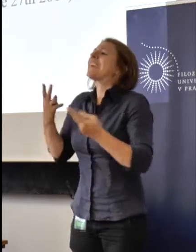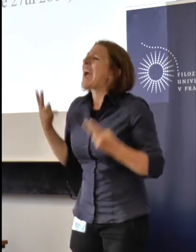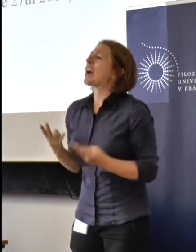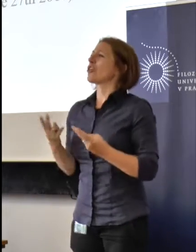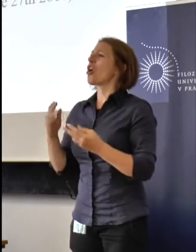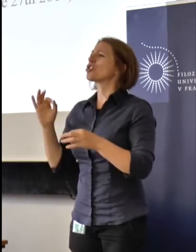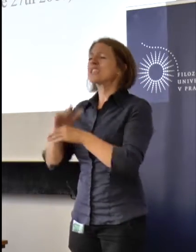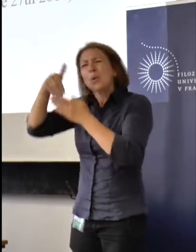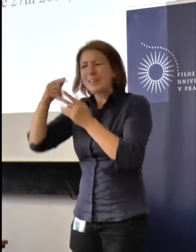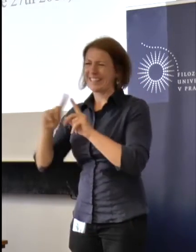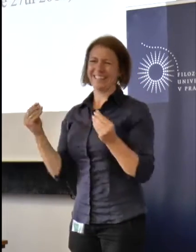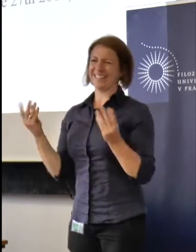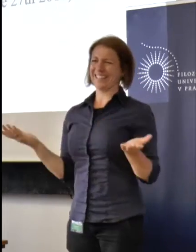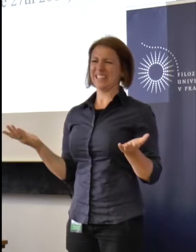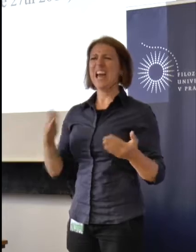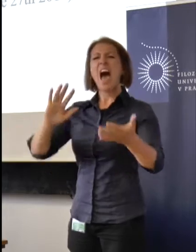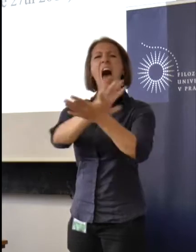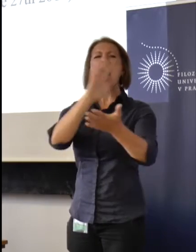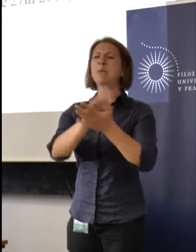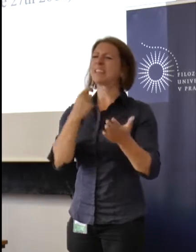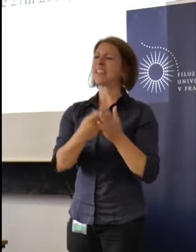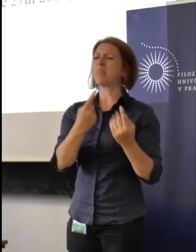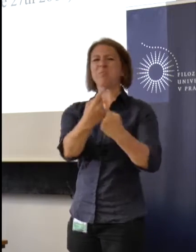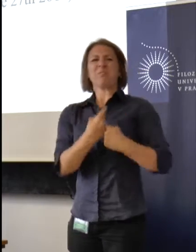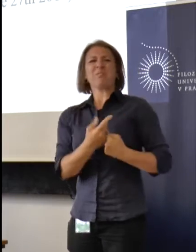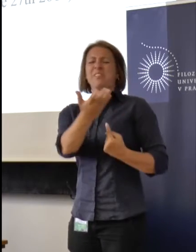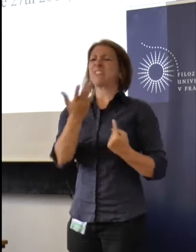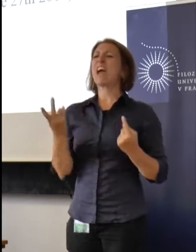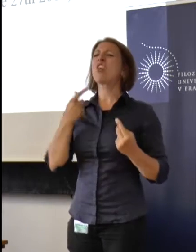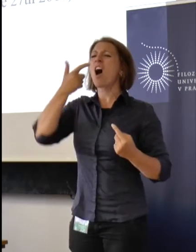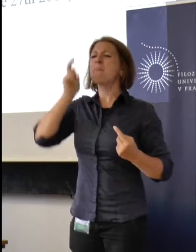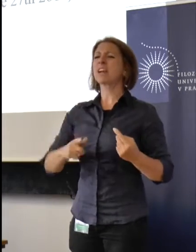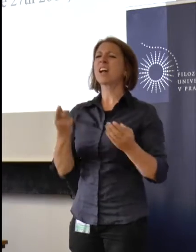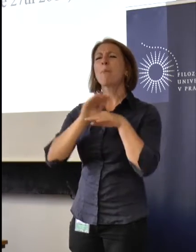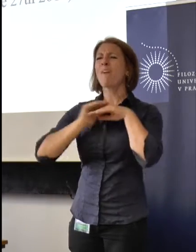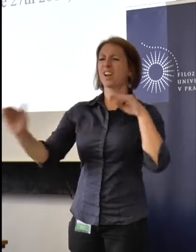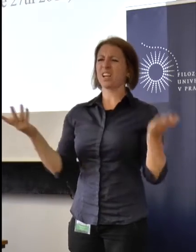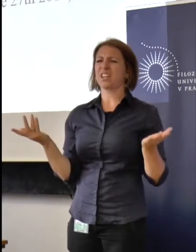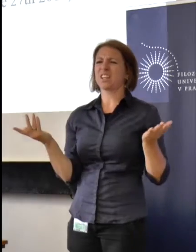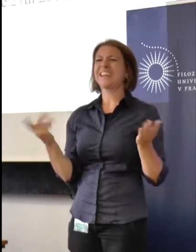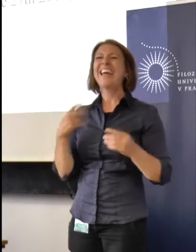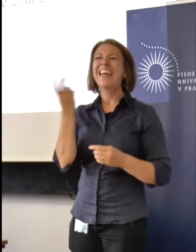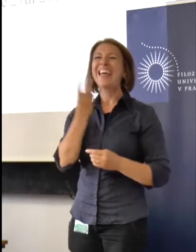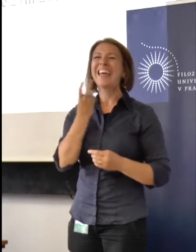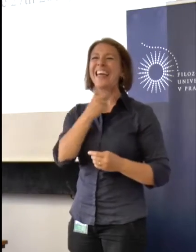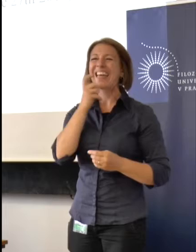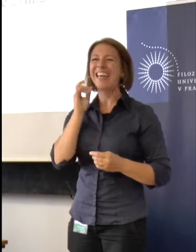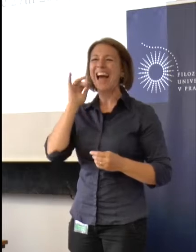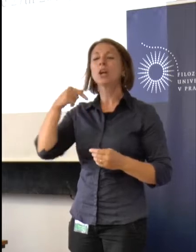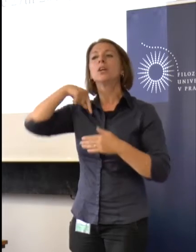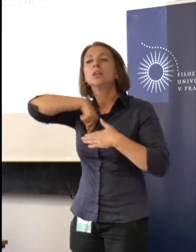of American happiness. So. So I'm very glad to be here in this wonderful and prestigious